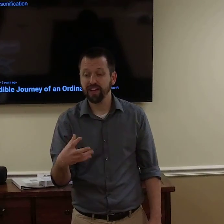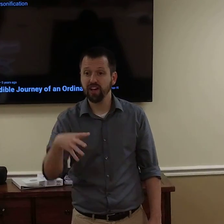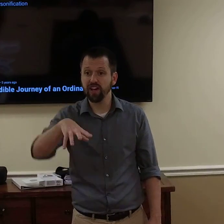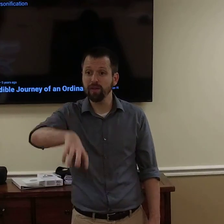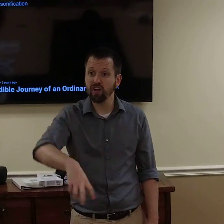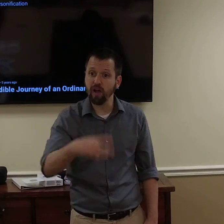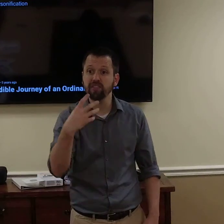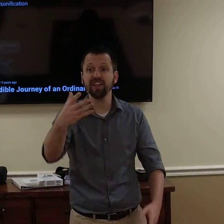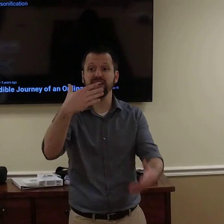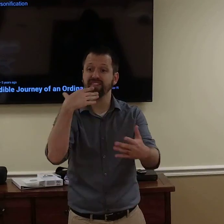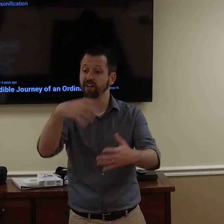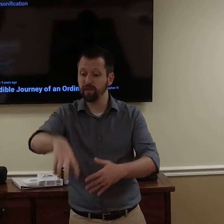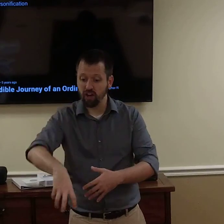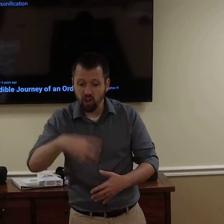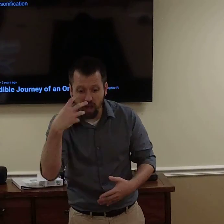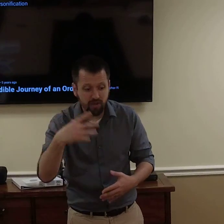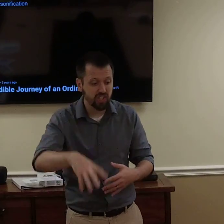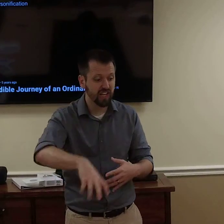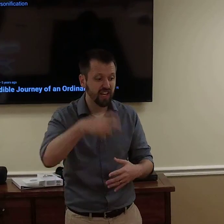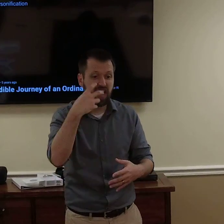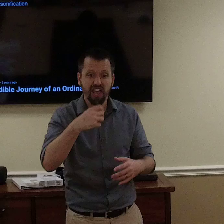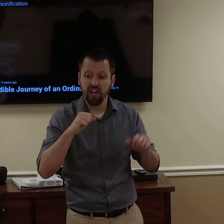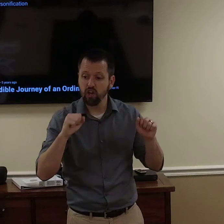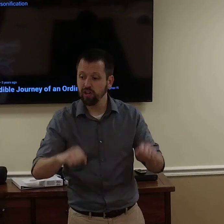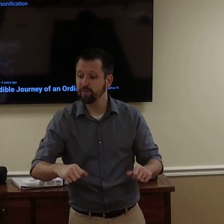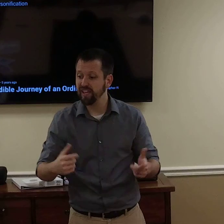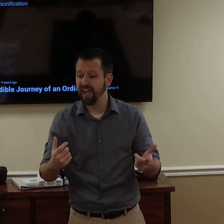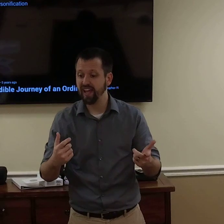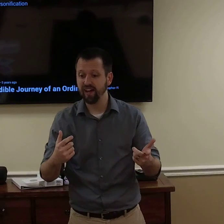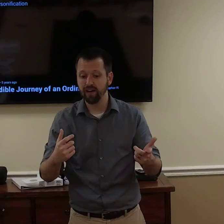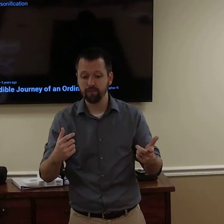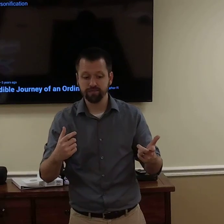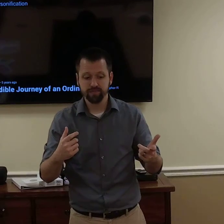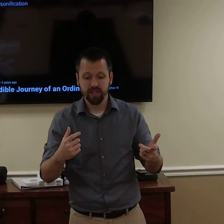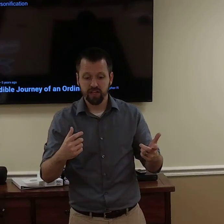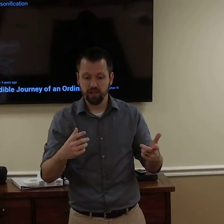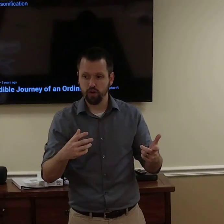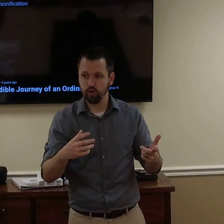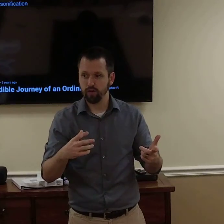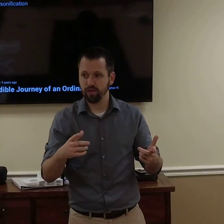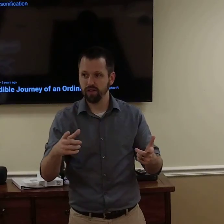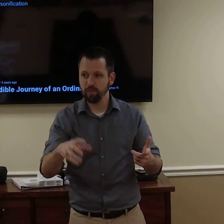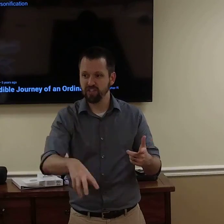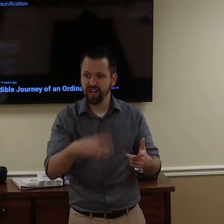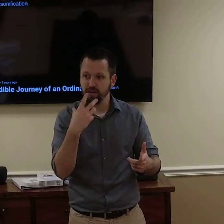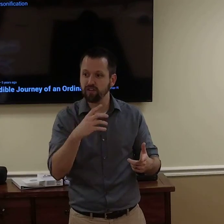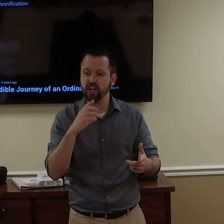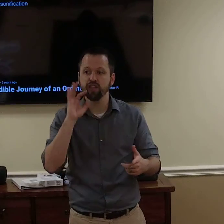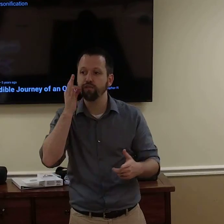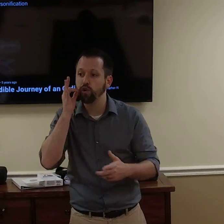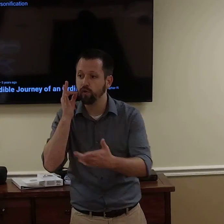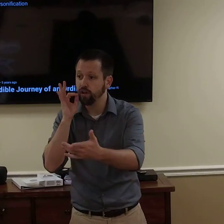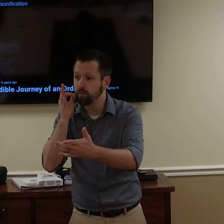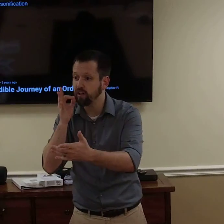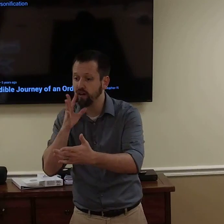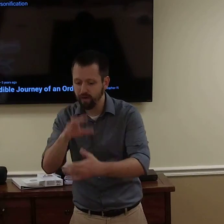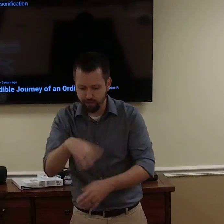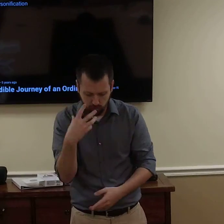It could be a claw, yes, it could be a claw machine. It could be a, Checking your fruit. It could be checking the fruit. It could be talking about fruit,